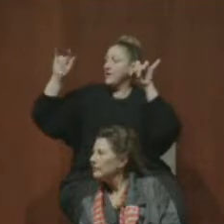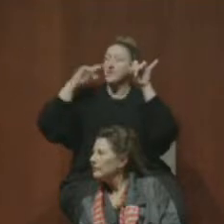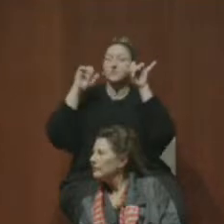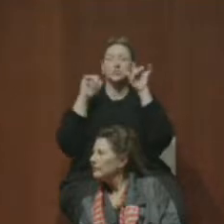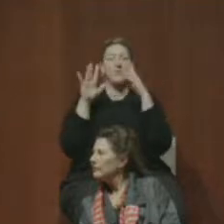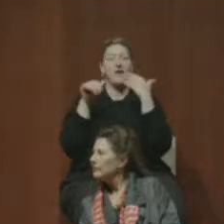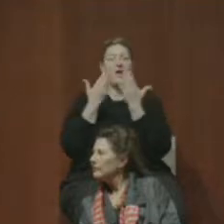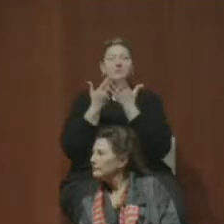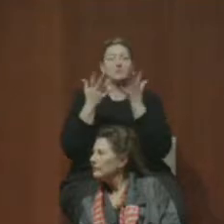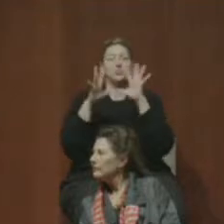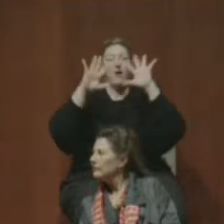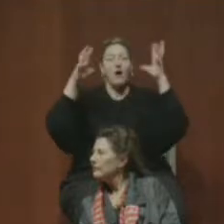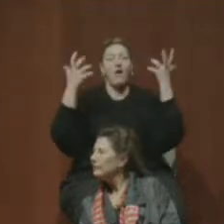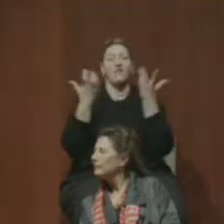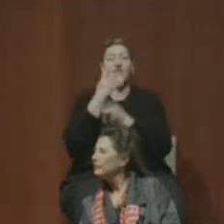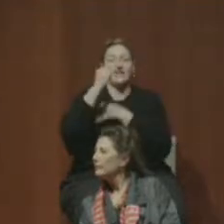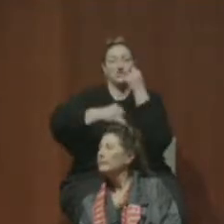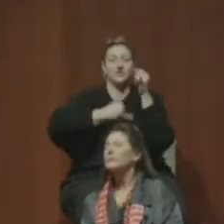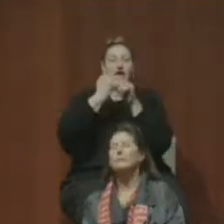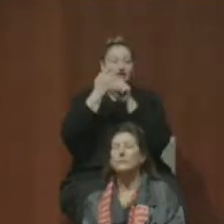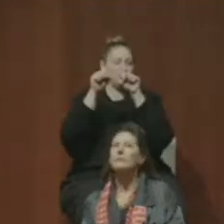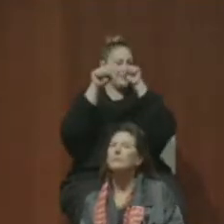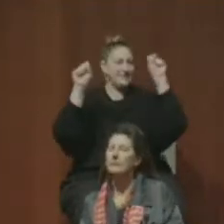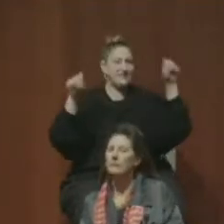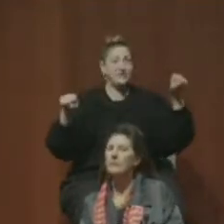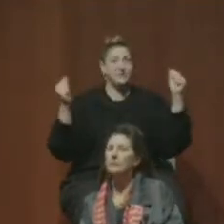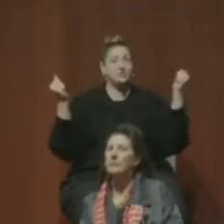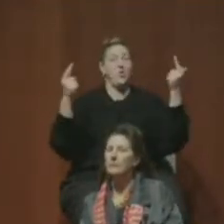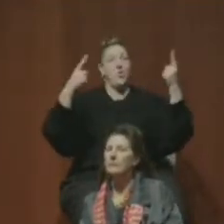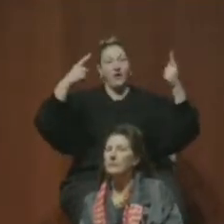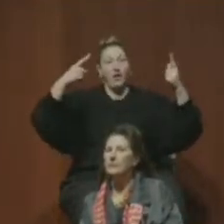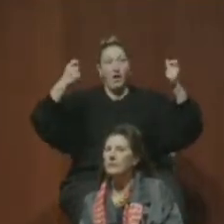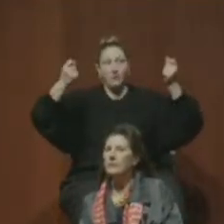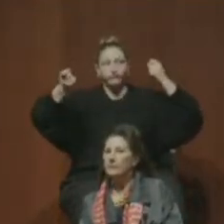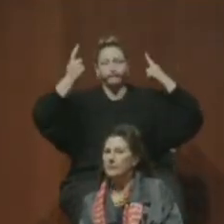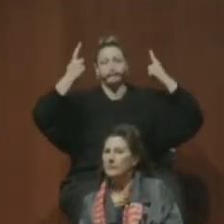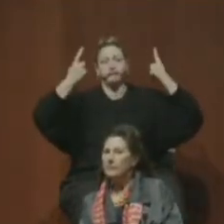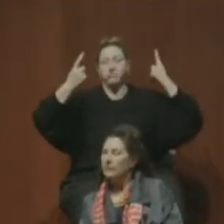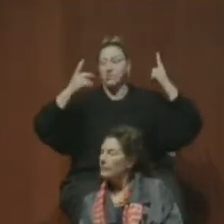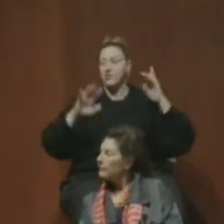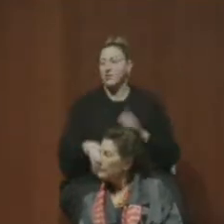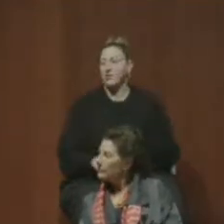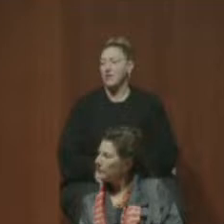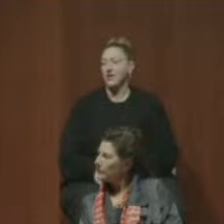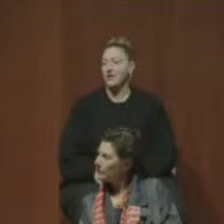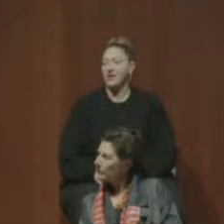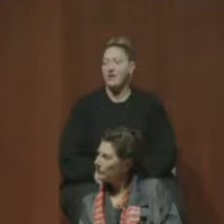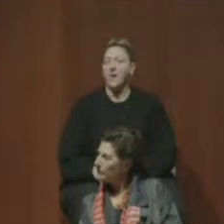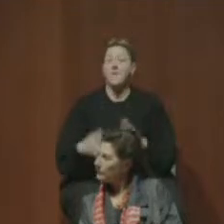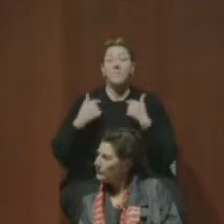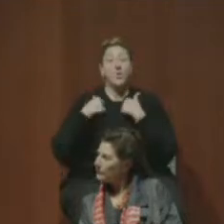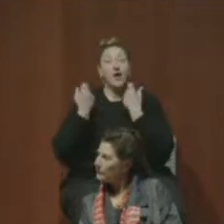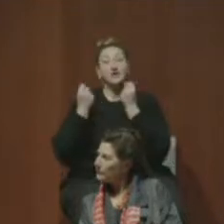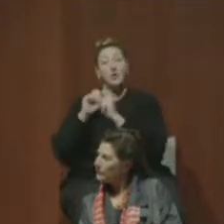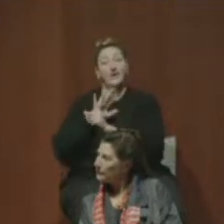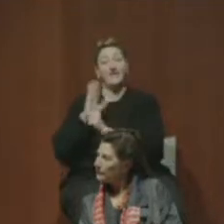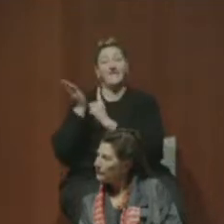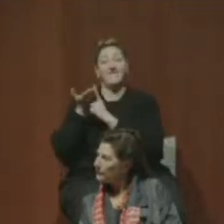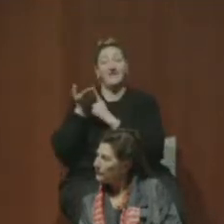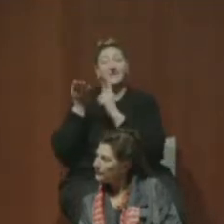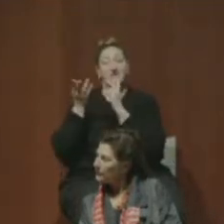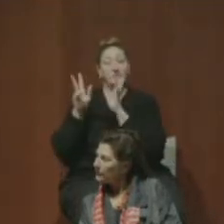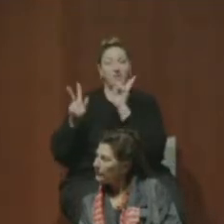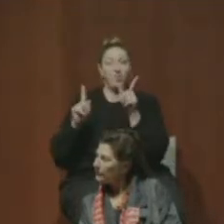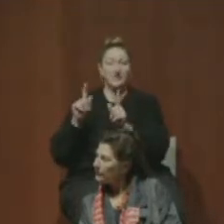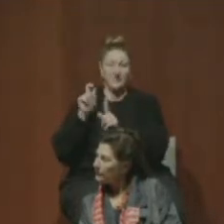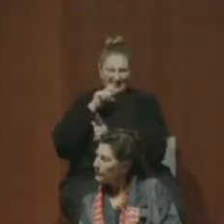the international system. And so what I try to convince people, and particularly my